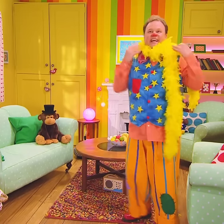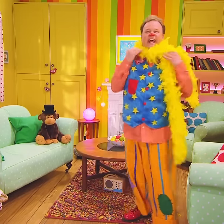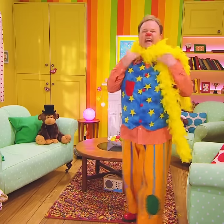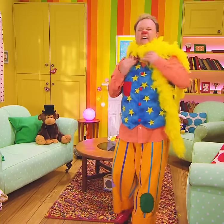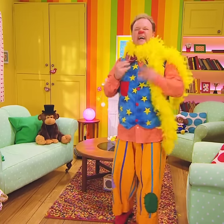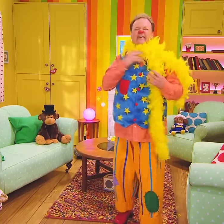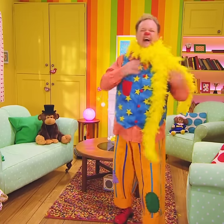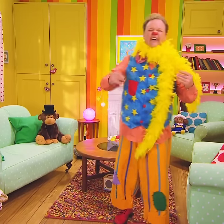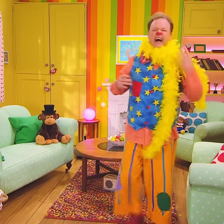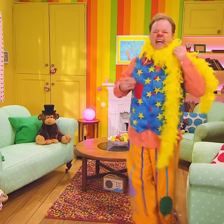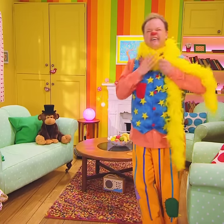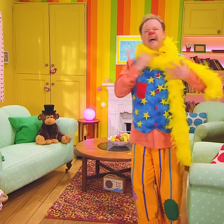tickly.